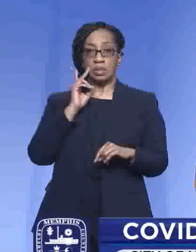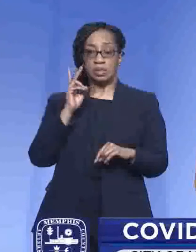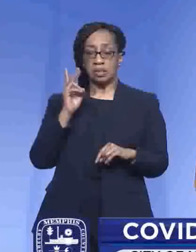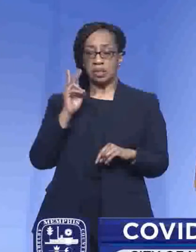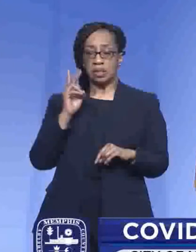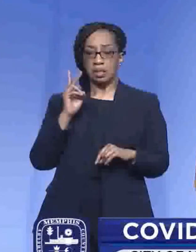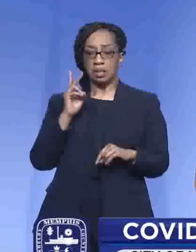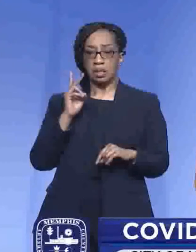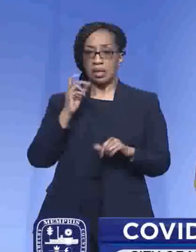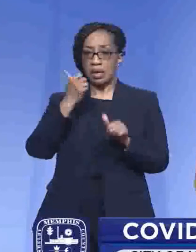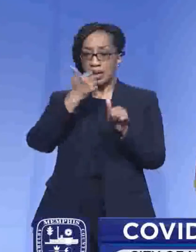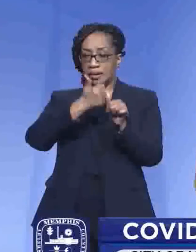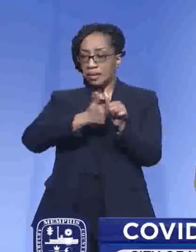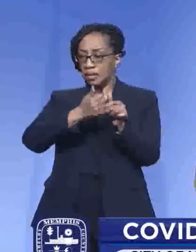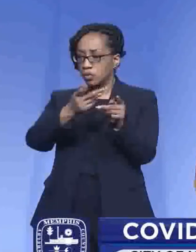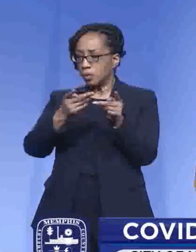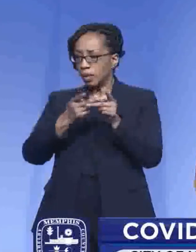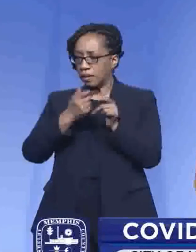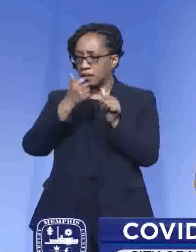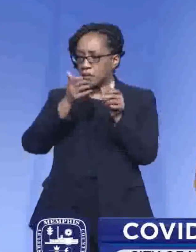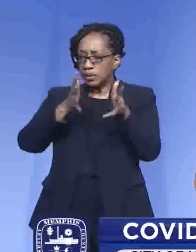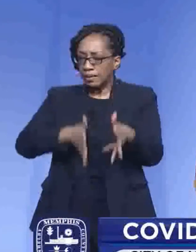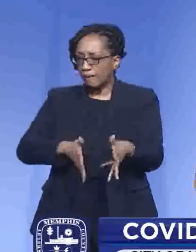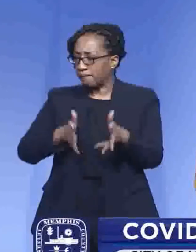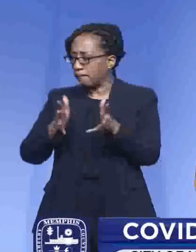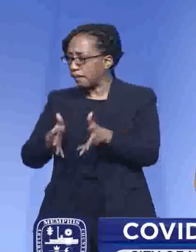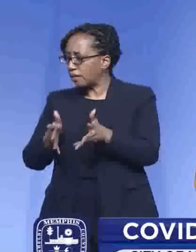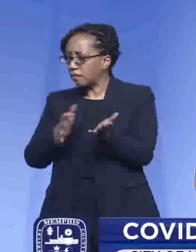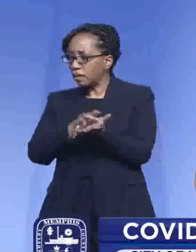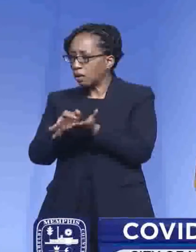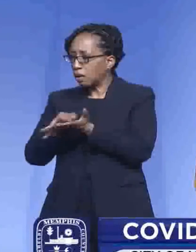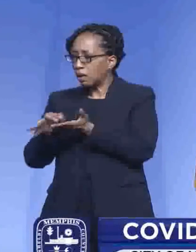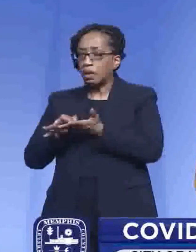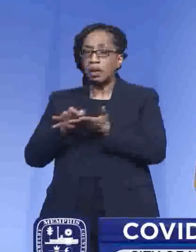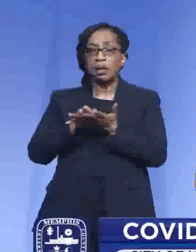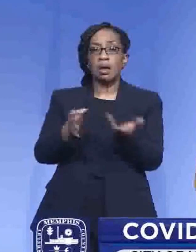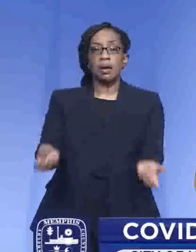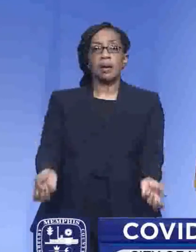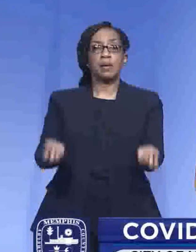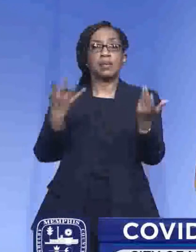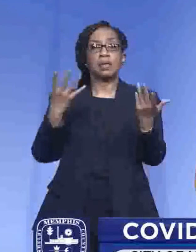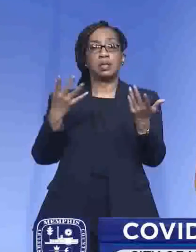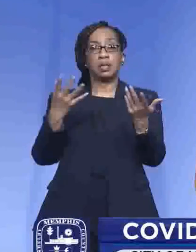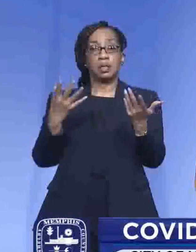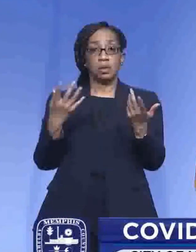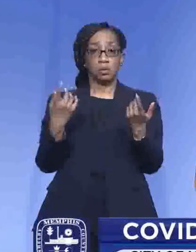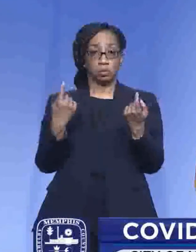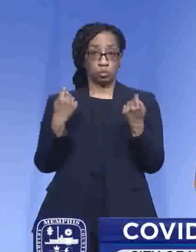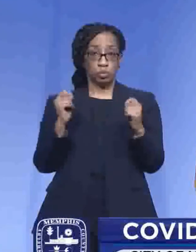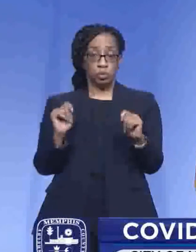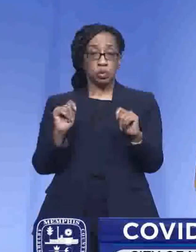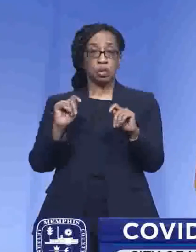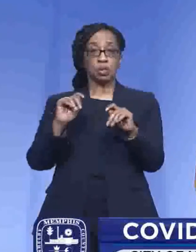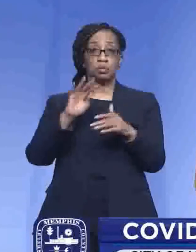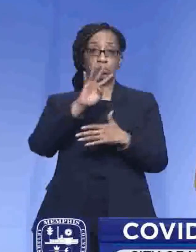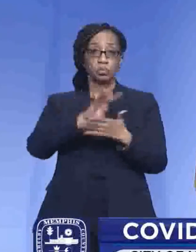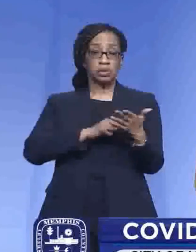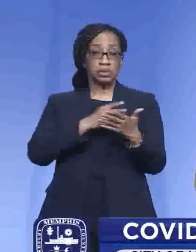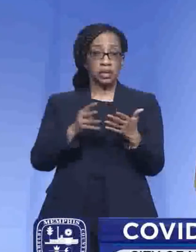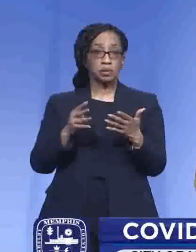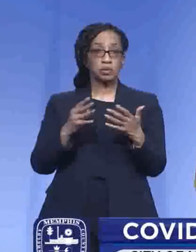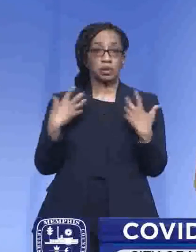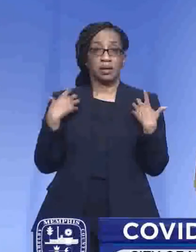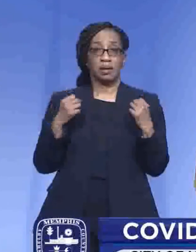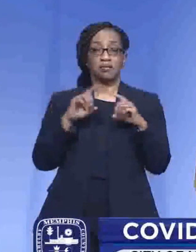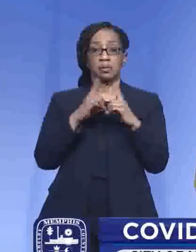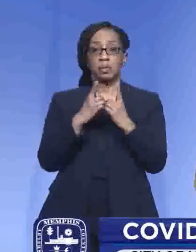left over at each site at the end of the day. Unfortunately, we do our best to schedule, and Health Department did their very